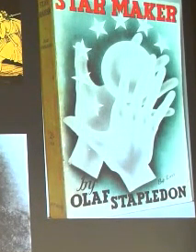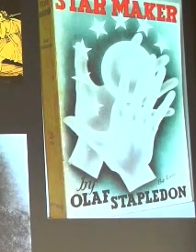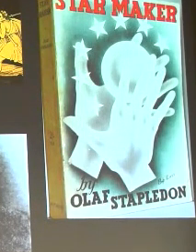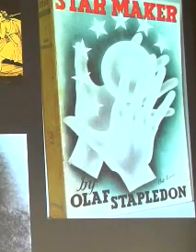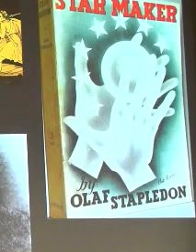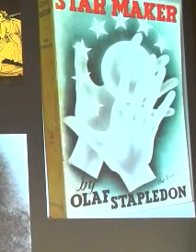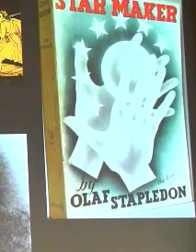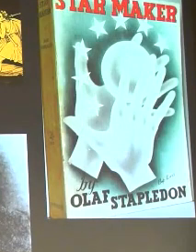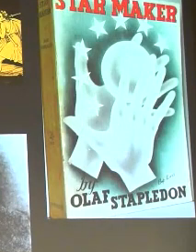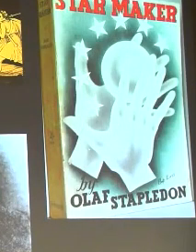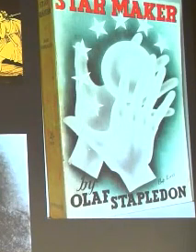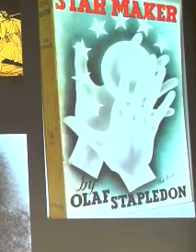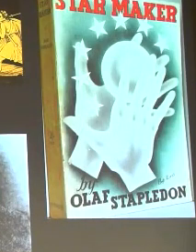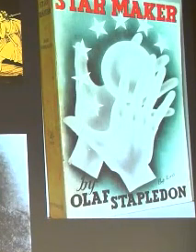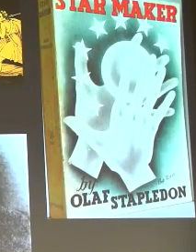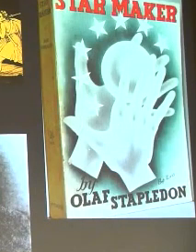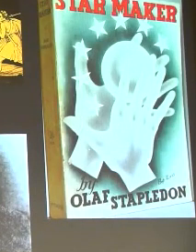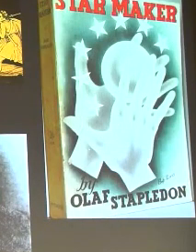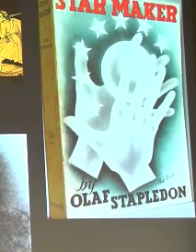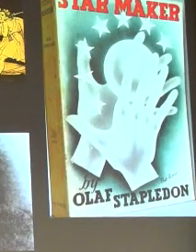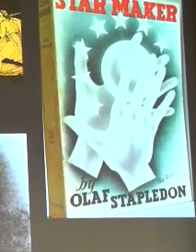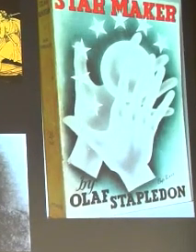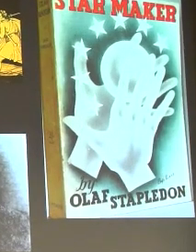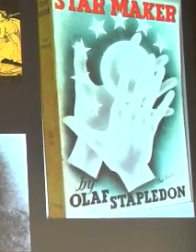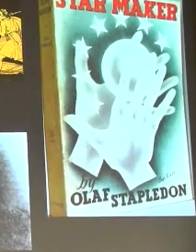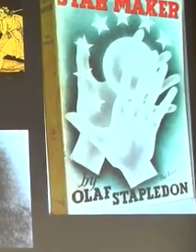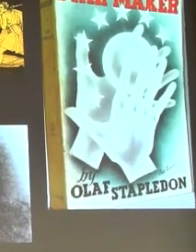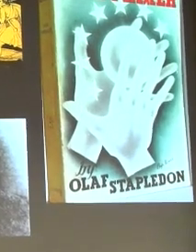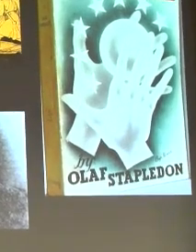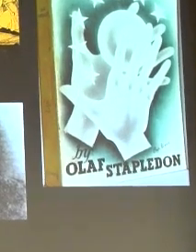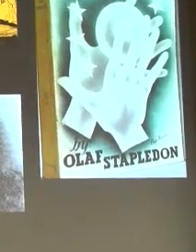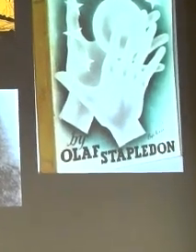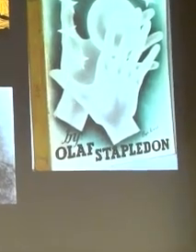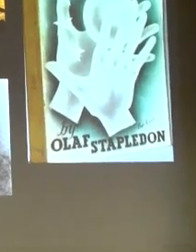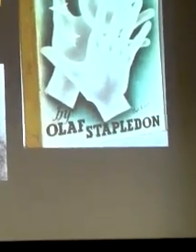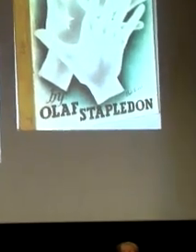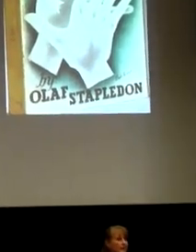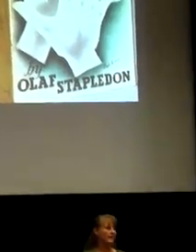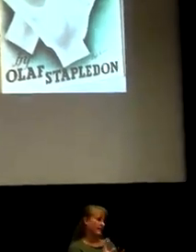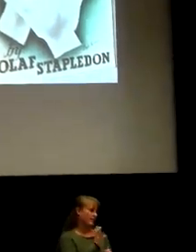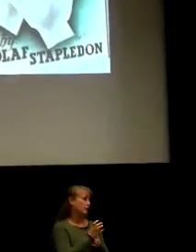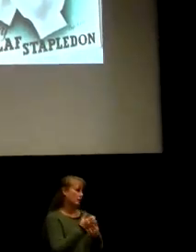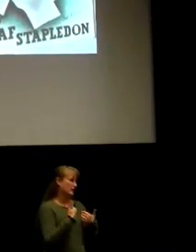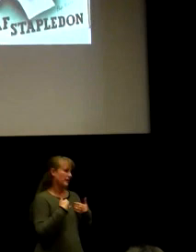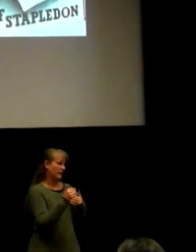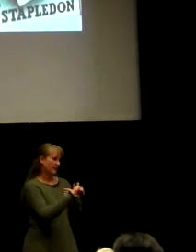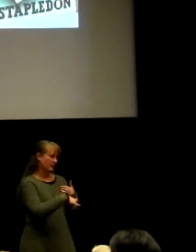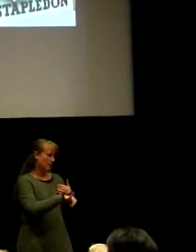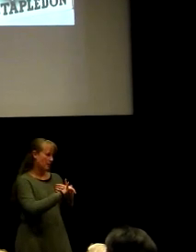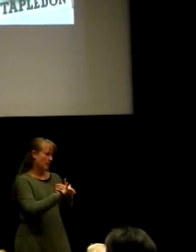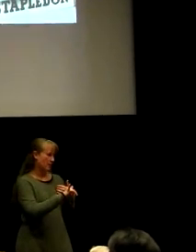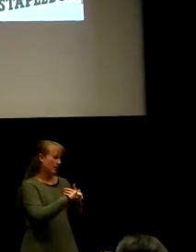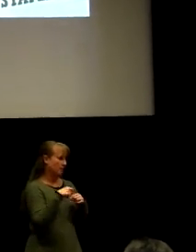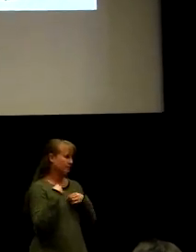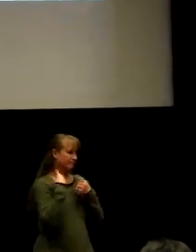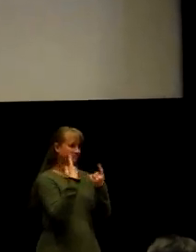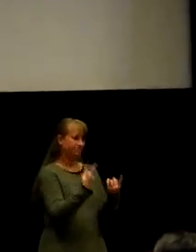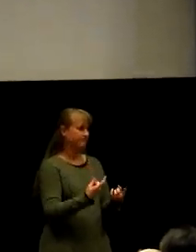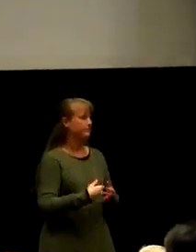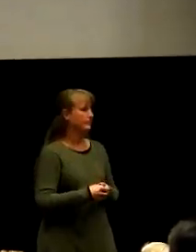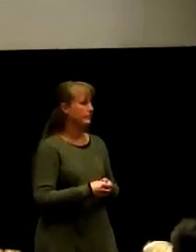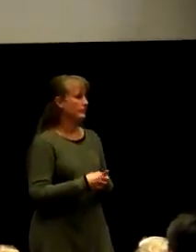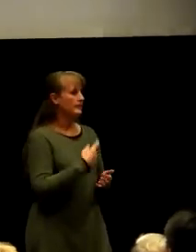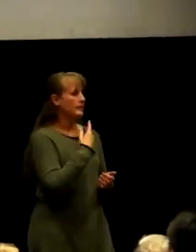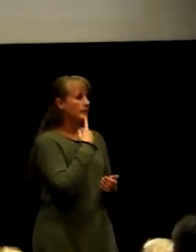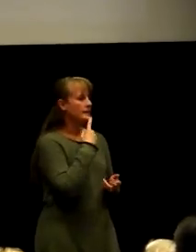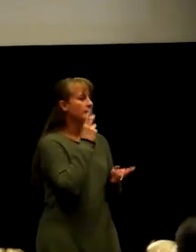himself summarized Campbell's description of the monomyth, which you see in many different cultures and across the ages. A